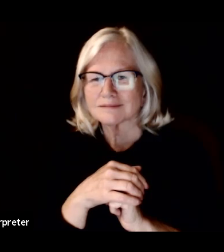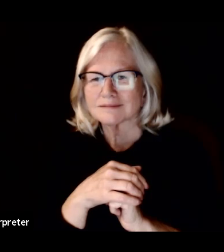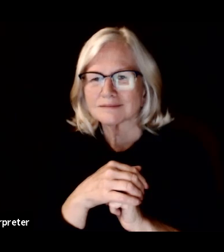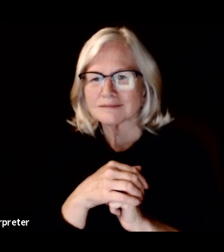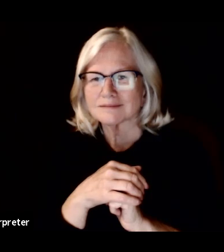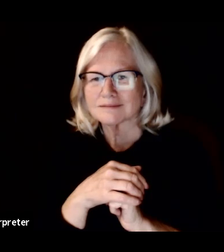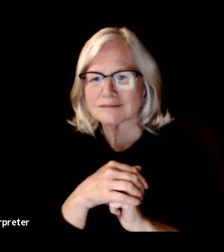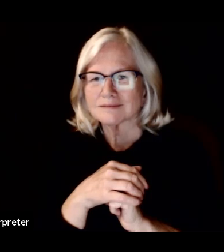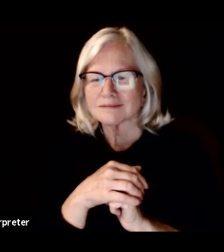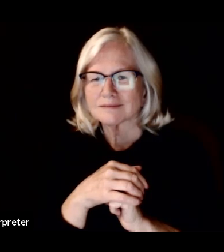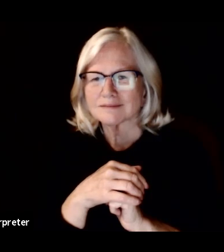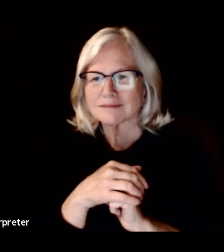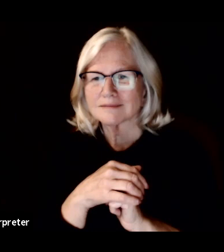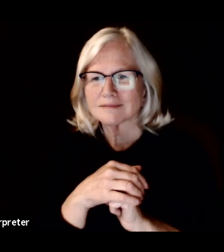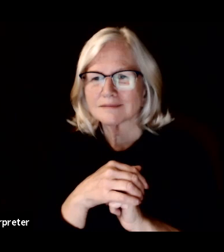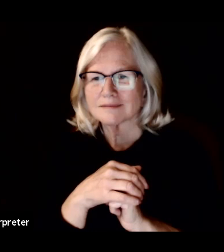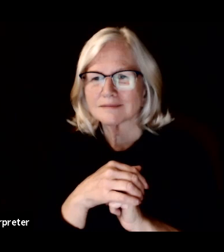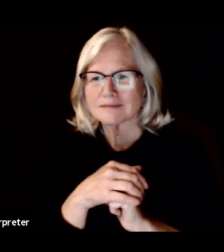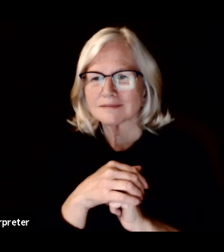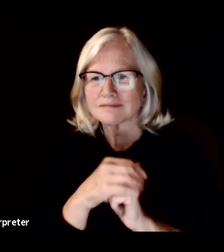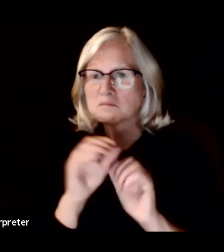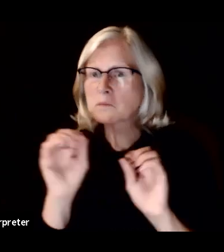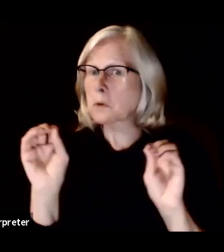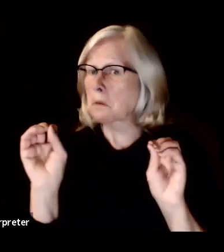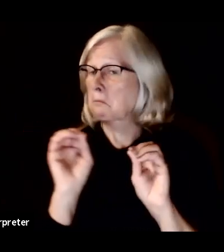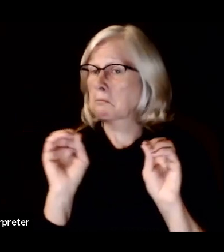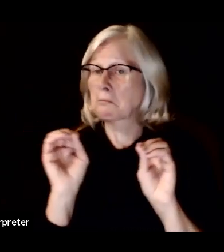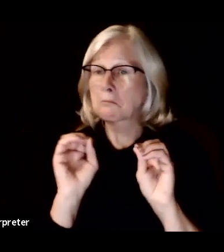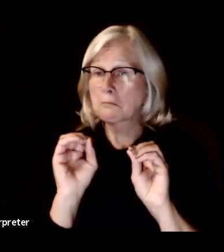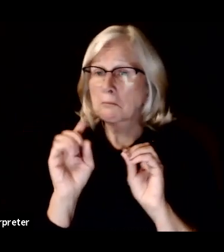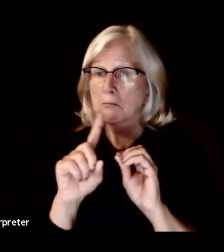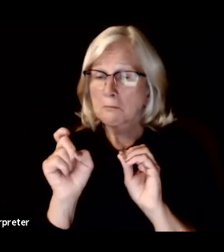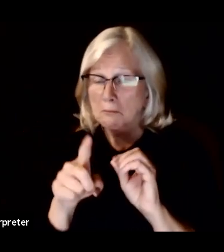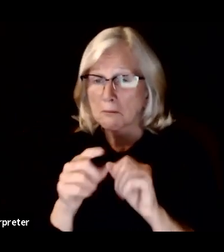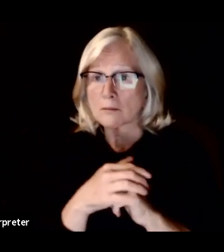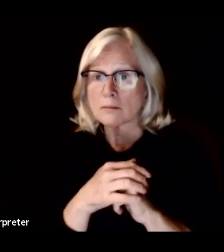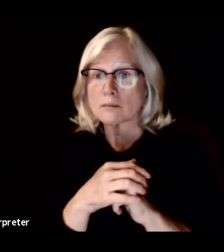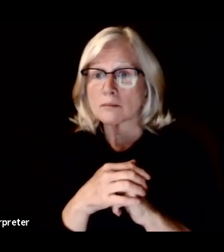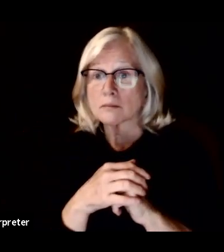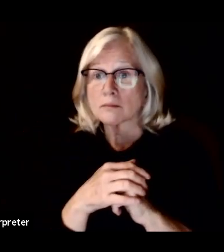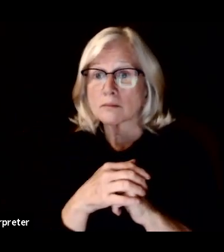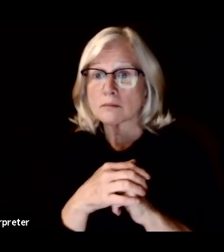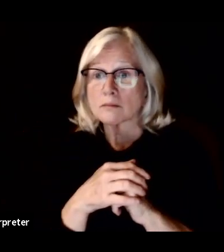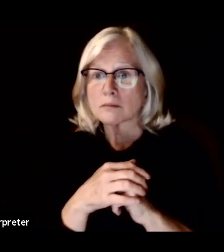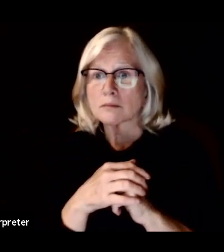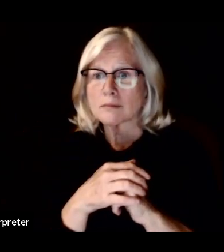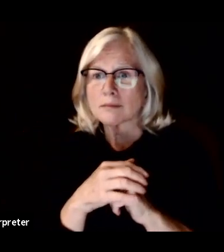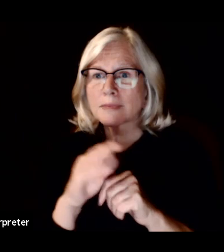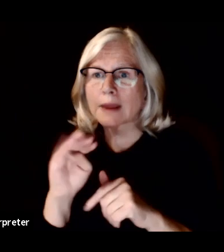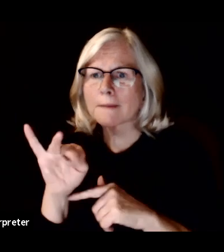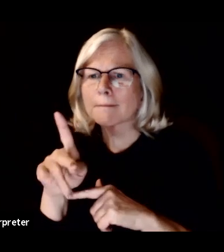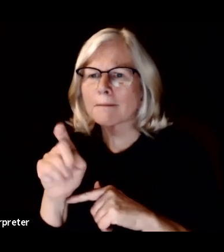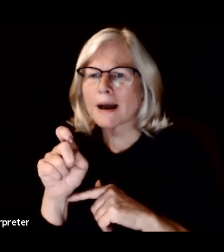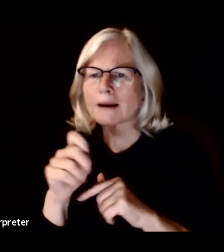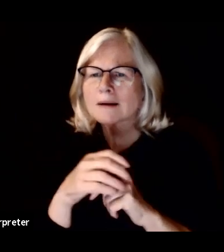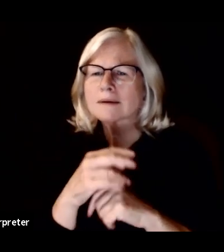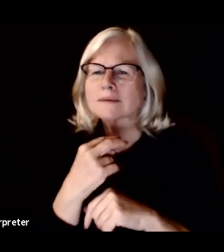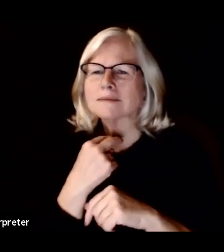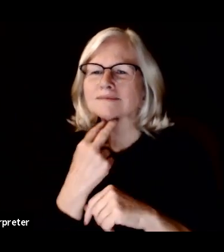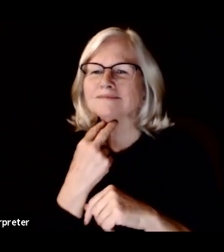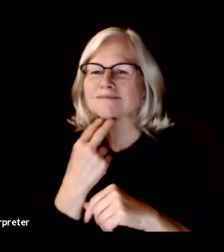Speakers, if there are no more questions at this time, you may continue. All right. Well, thank you to everyone for joining us on today's call. If you have